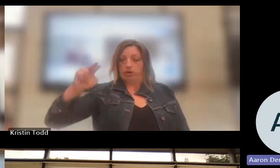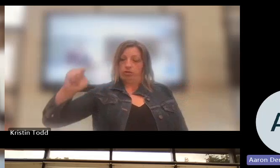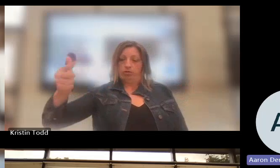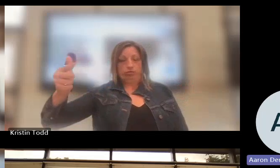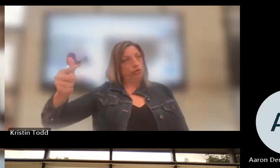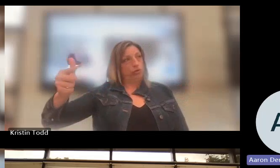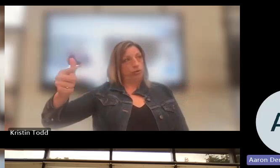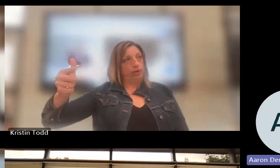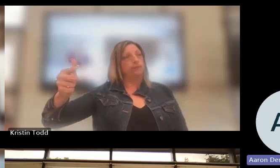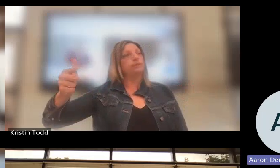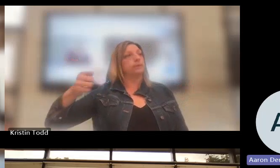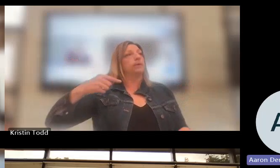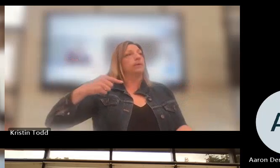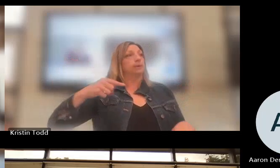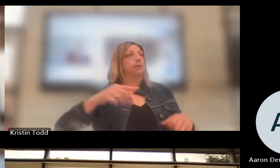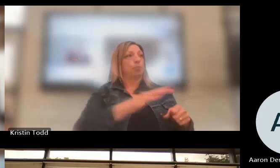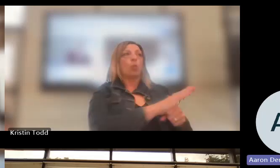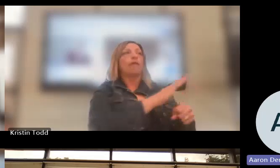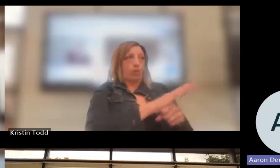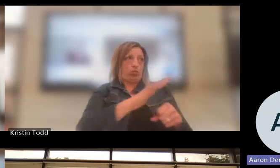2nd grade, 3rd grade.